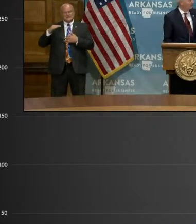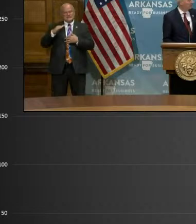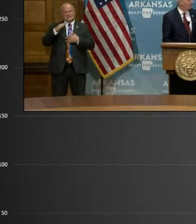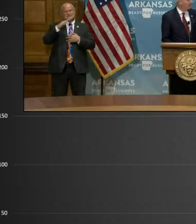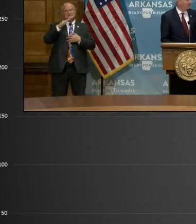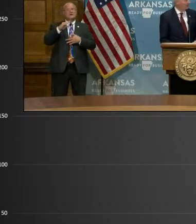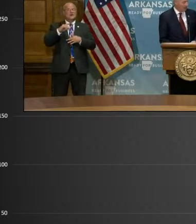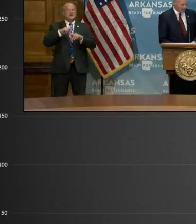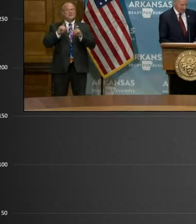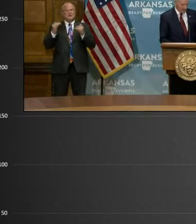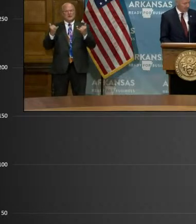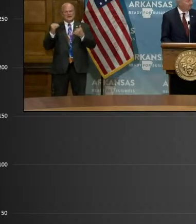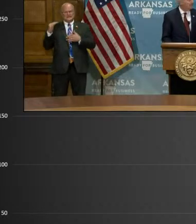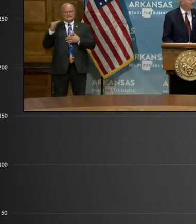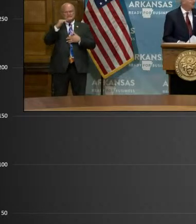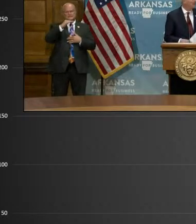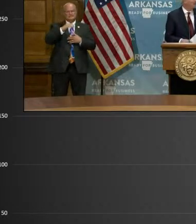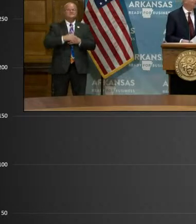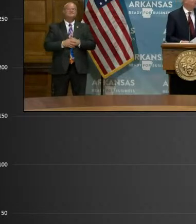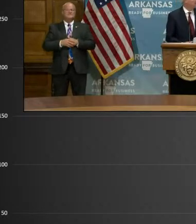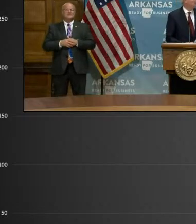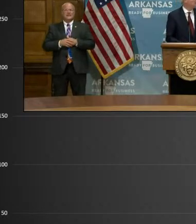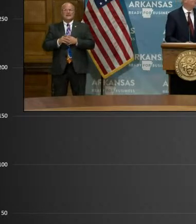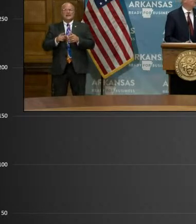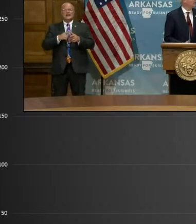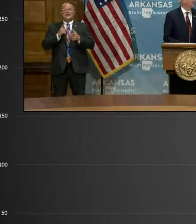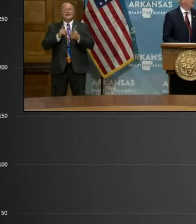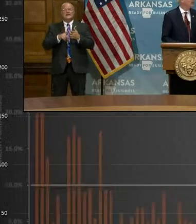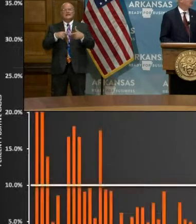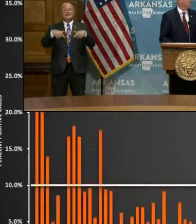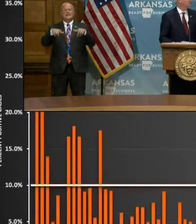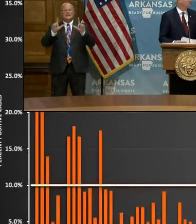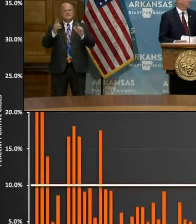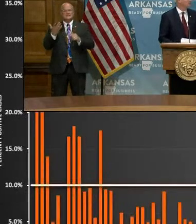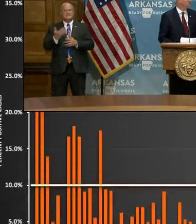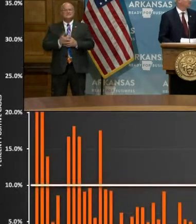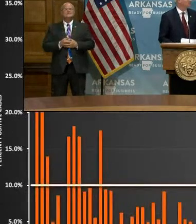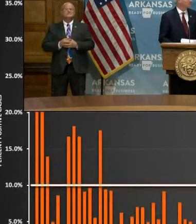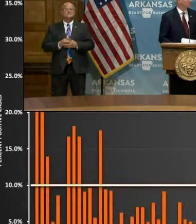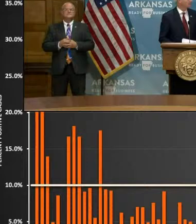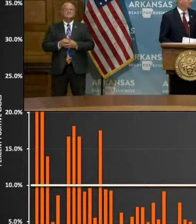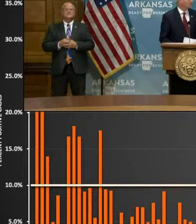trend, but flat right now. And then if you go to the next one,